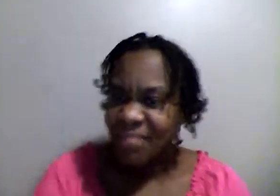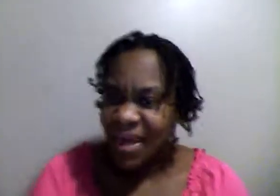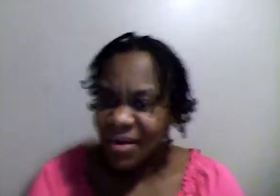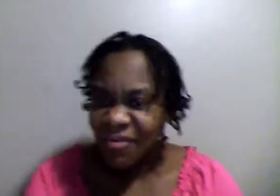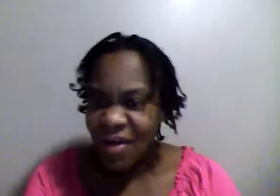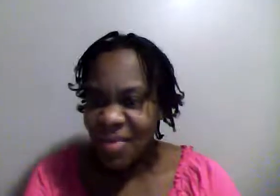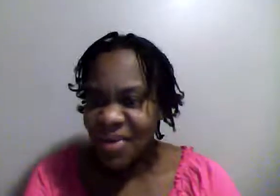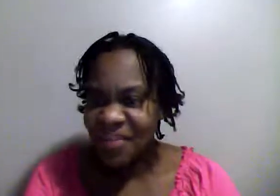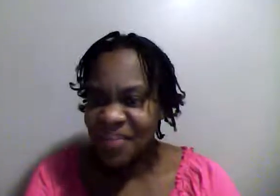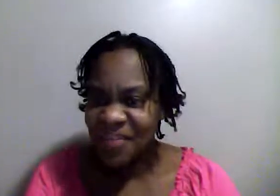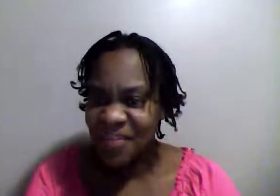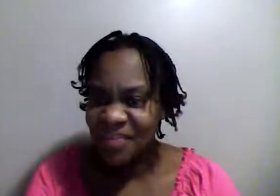Microfarmer.